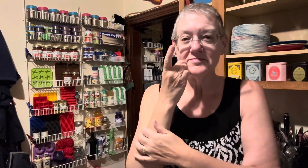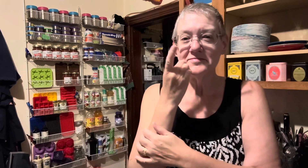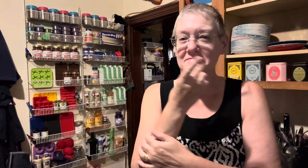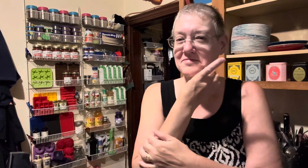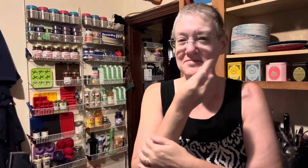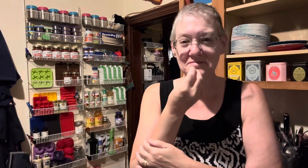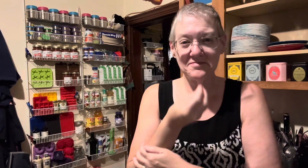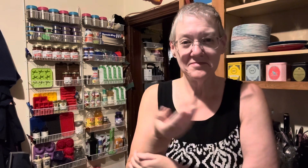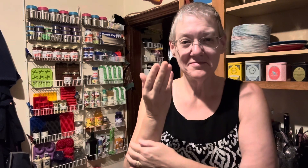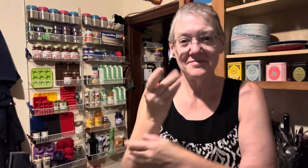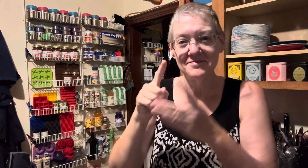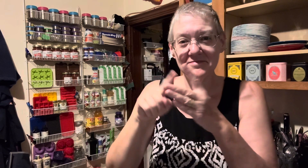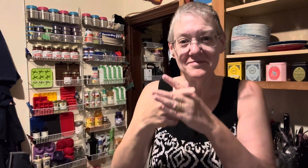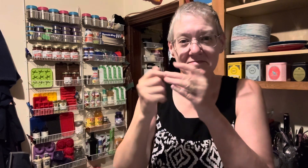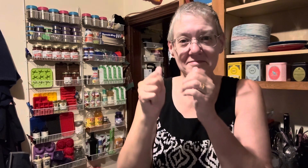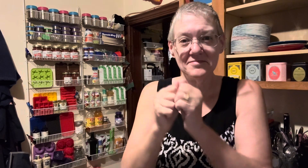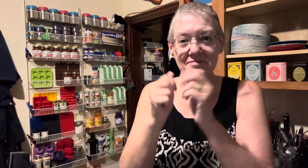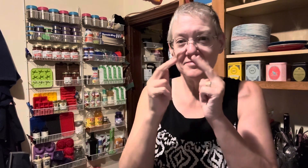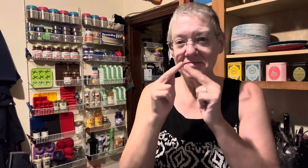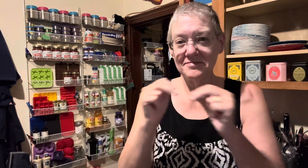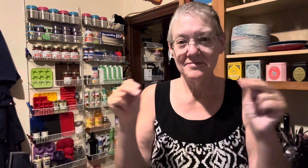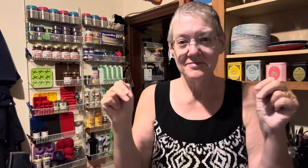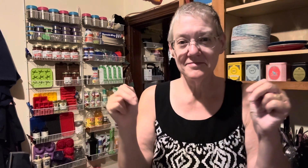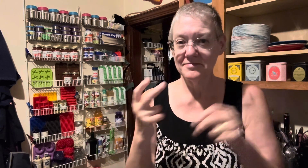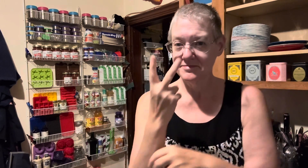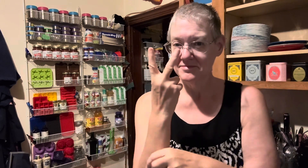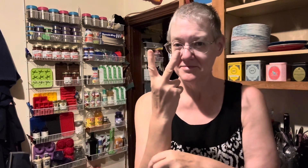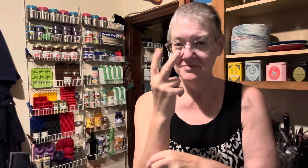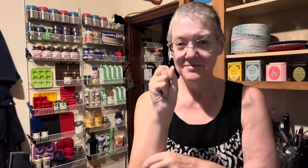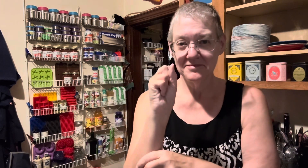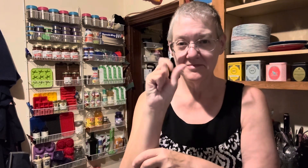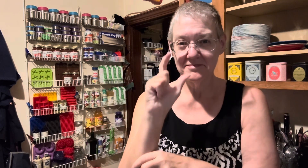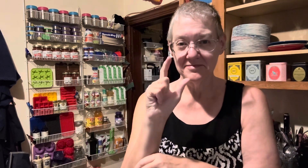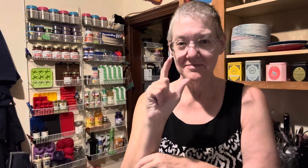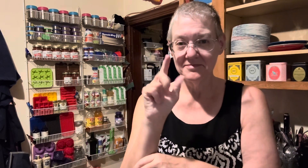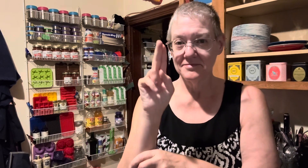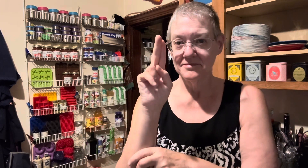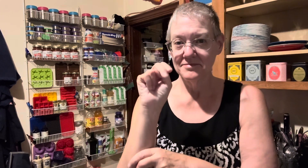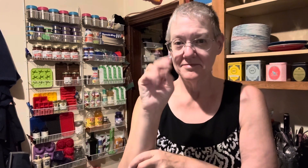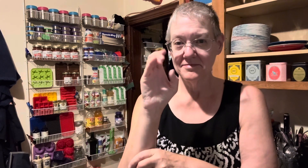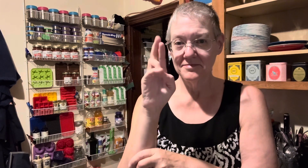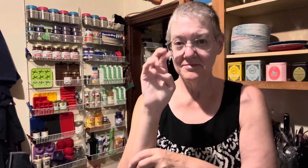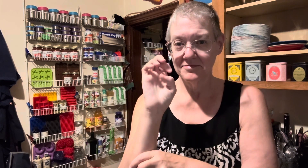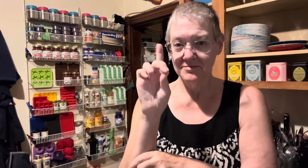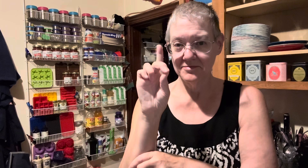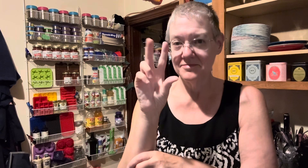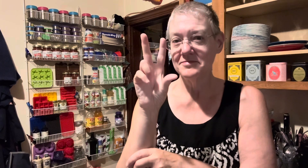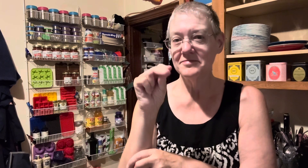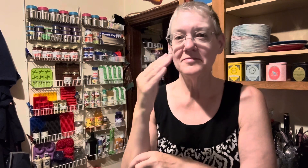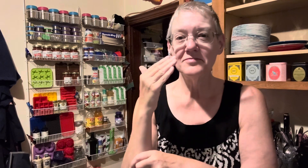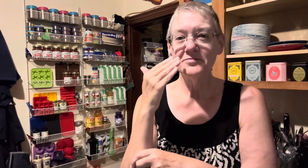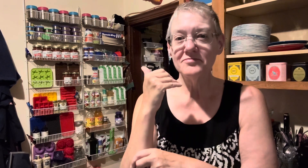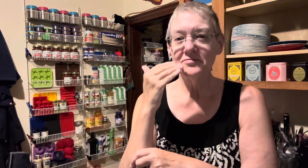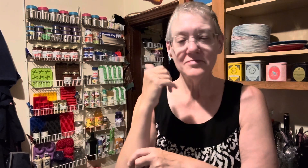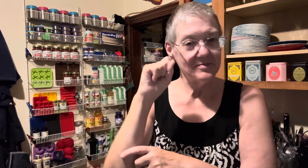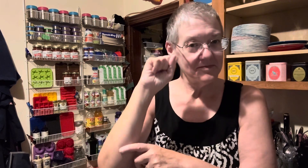But let's get started cooking Dale's breakfast, and we always start with the bacon. 2 slices of uncured, no